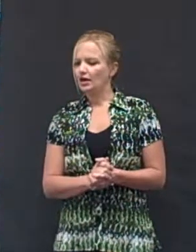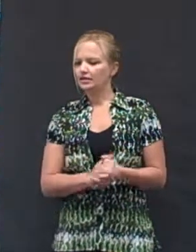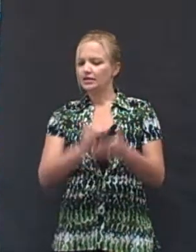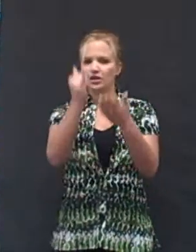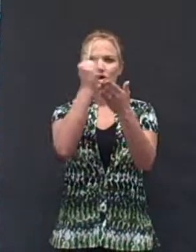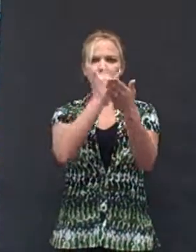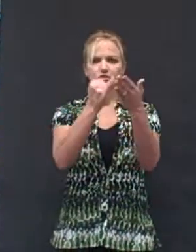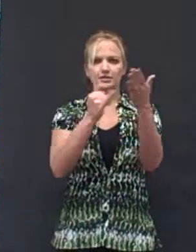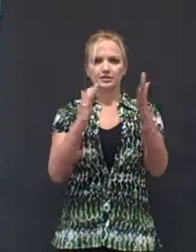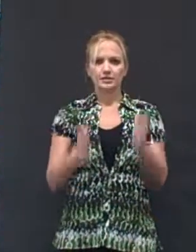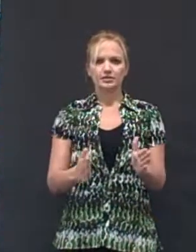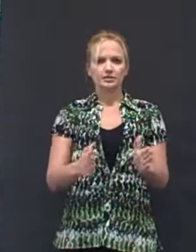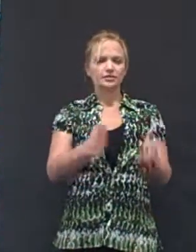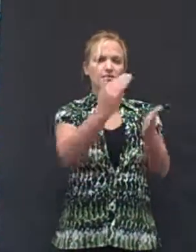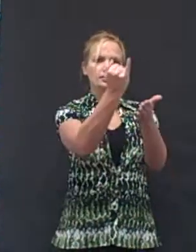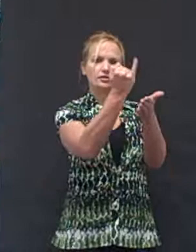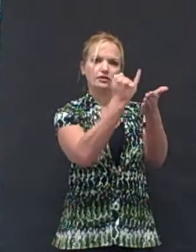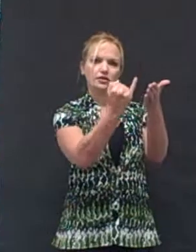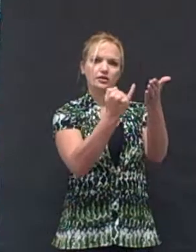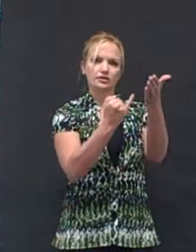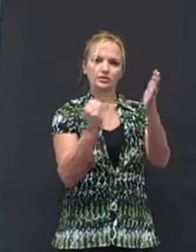And an artist.